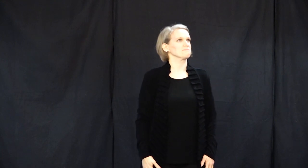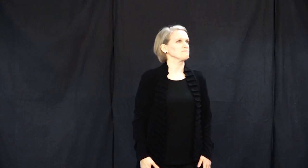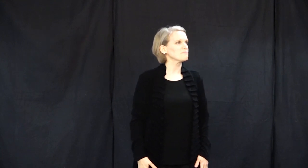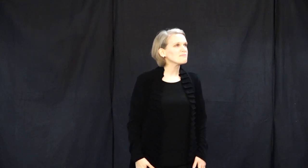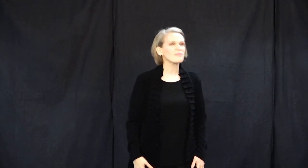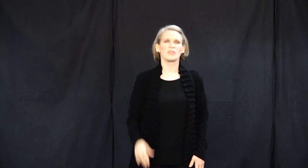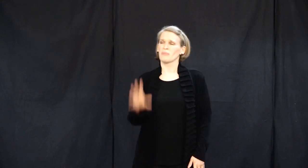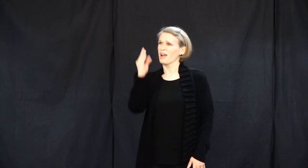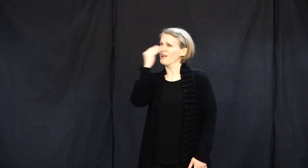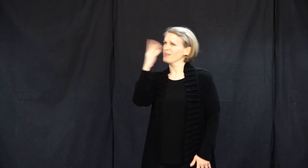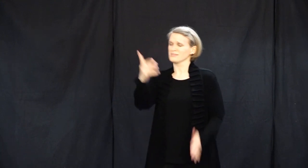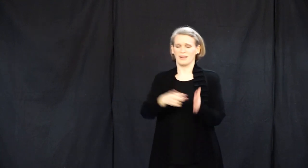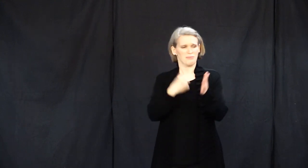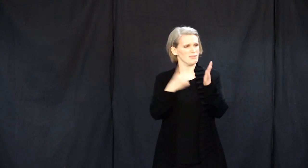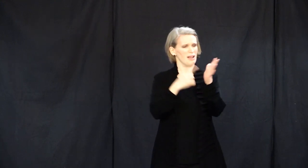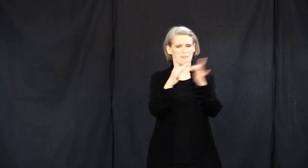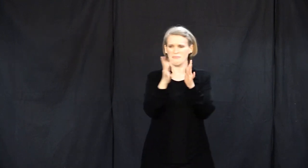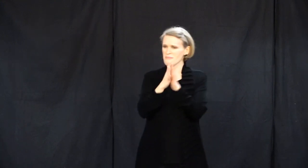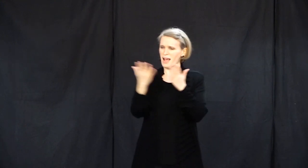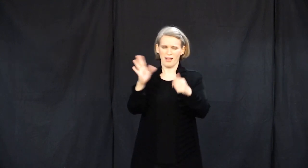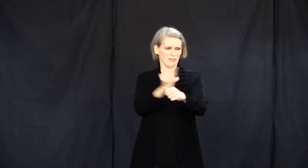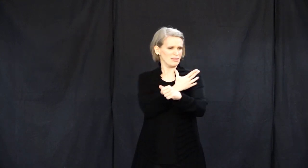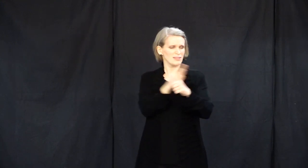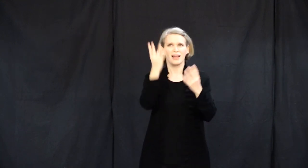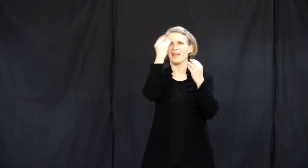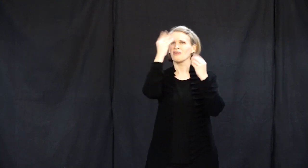But there are things that the homilies and hymns won't teach ya.